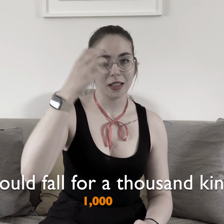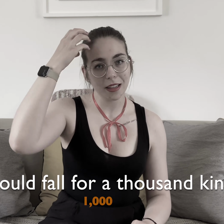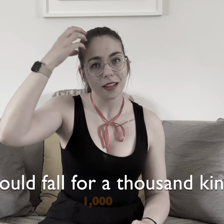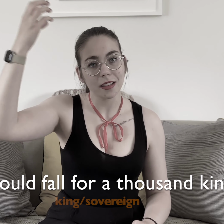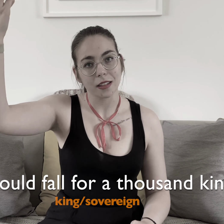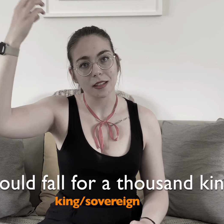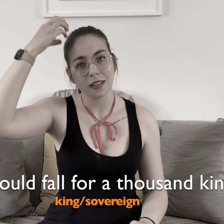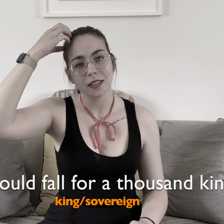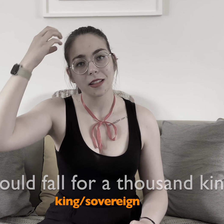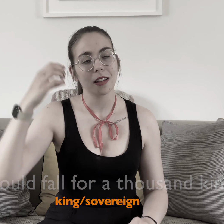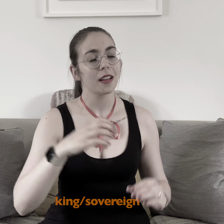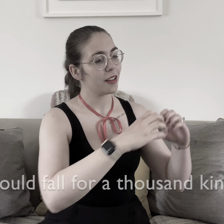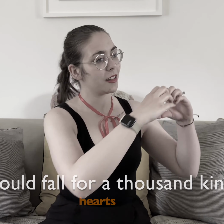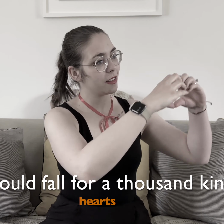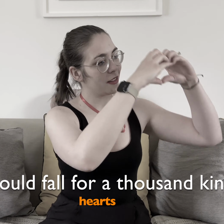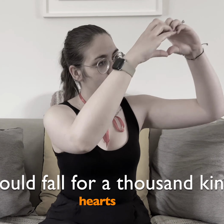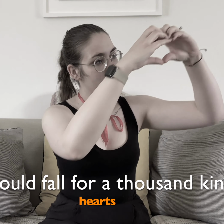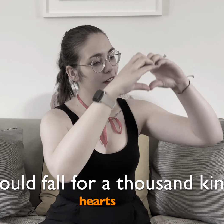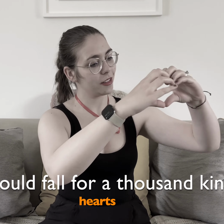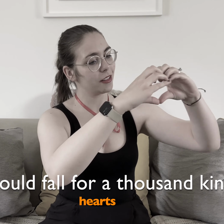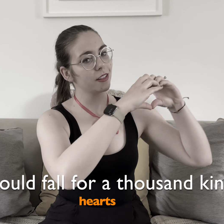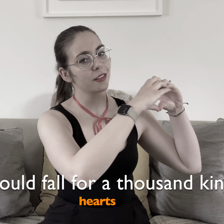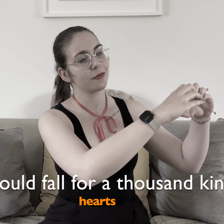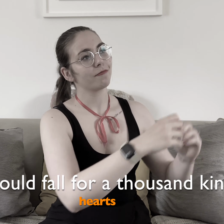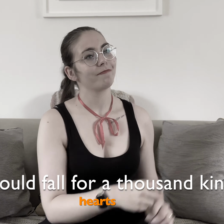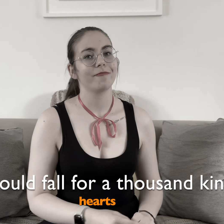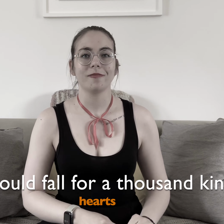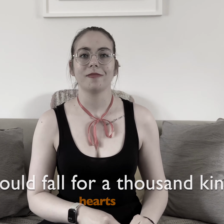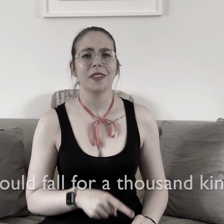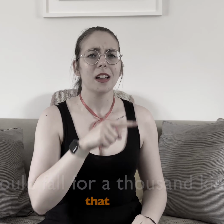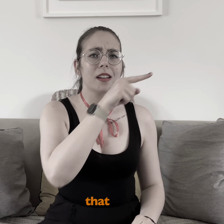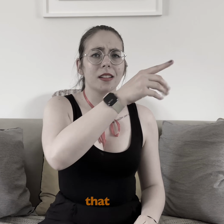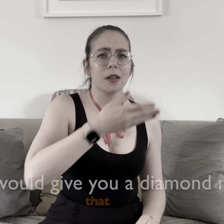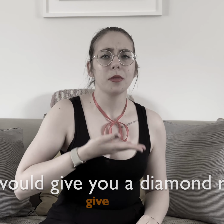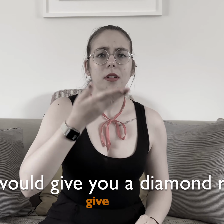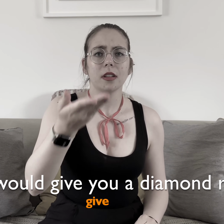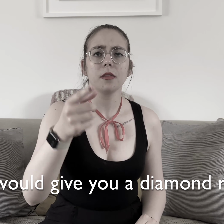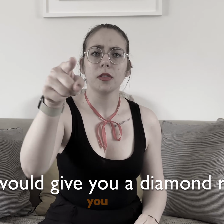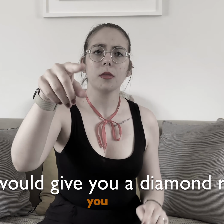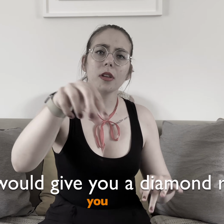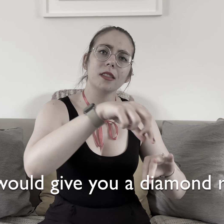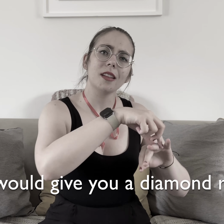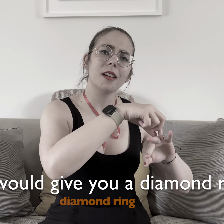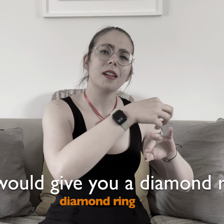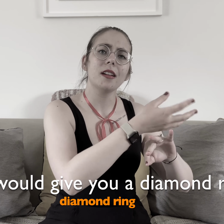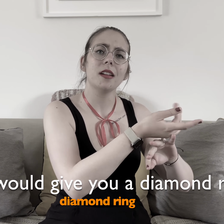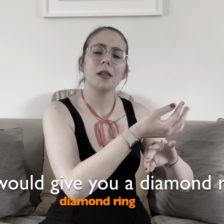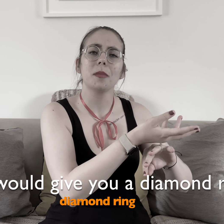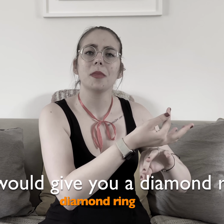is gold And I know that king